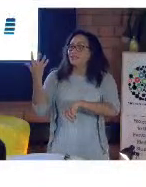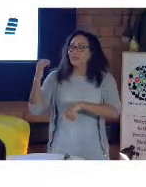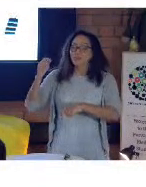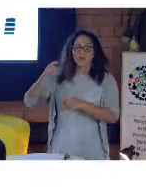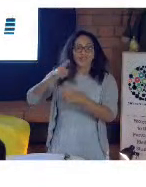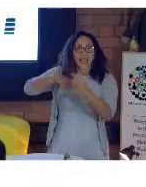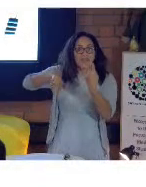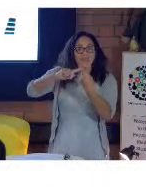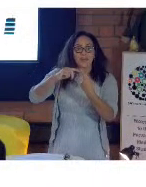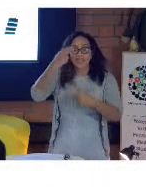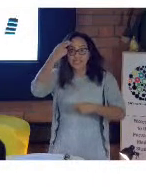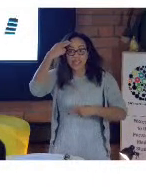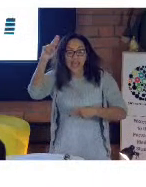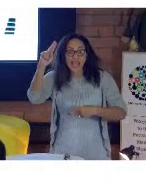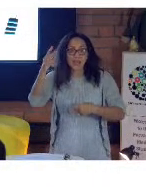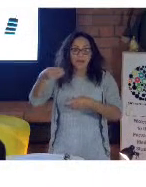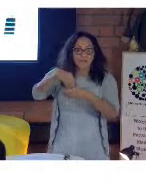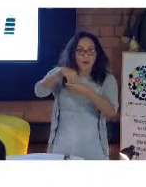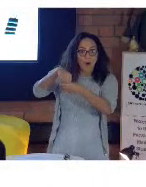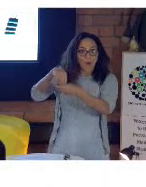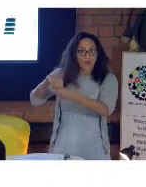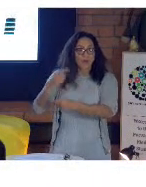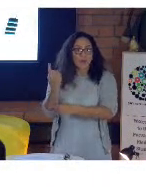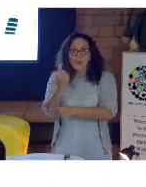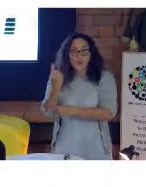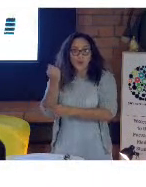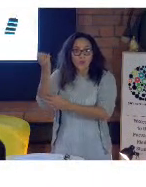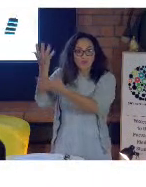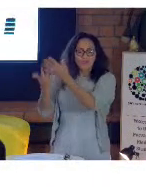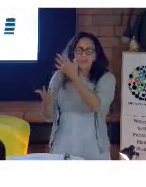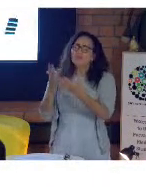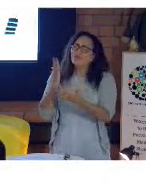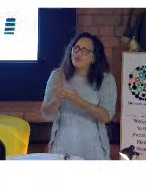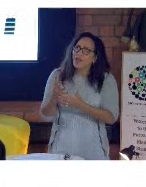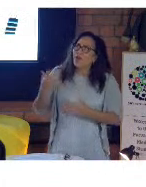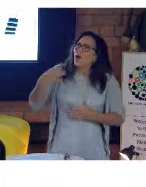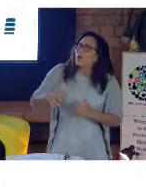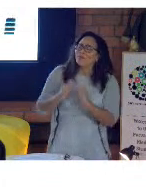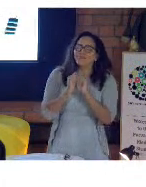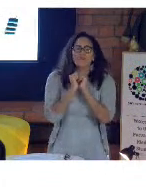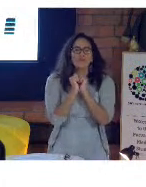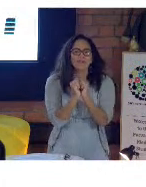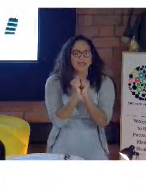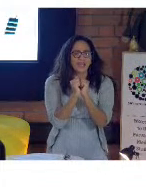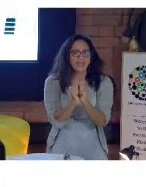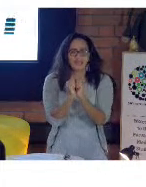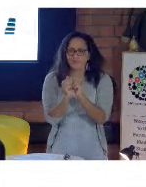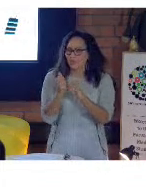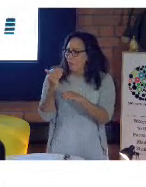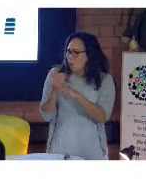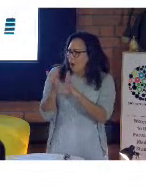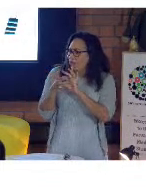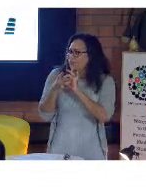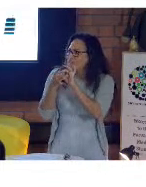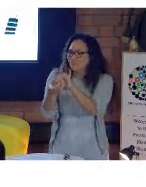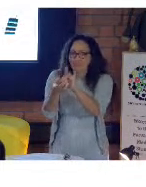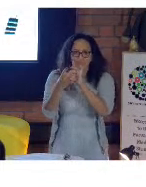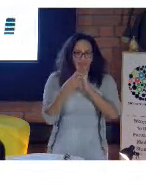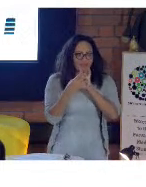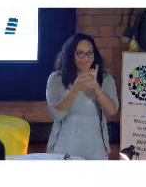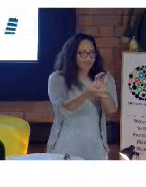and link. And yeah, it was a real privilege to work with everyone. I've learned a lot by